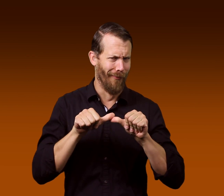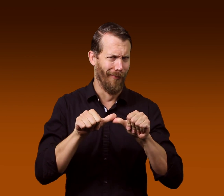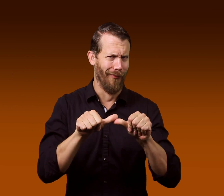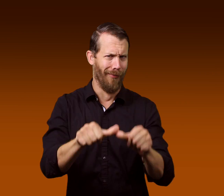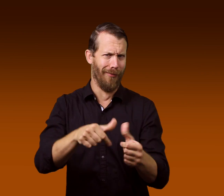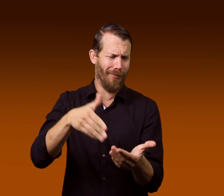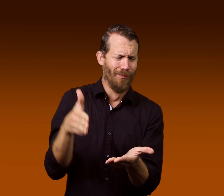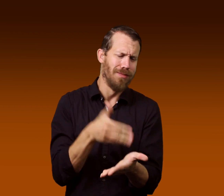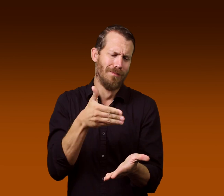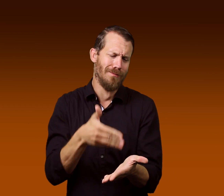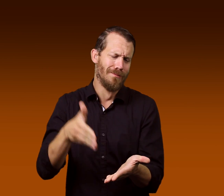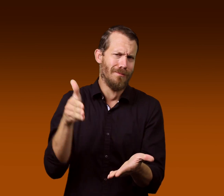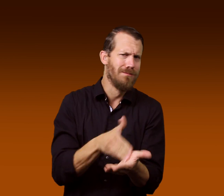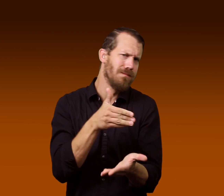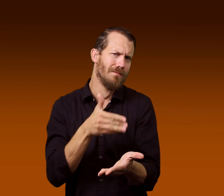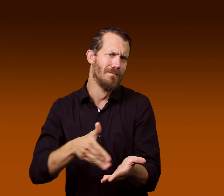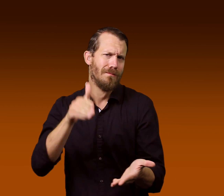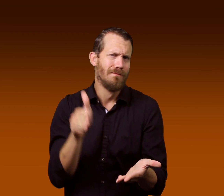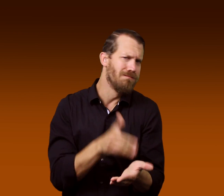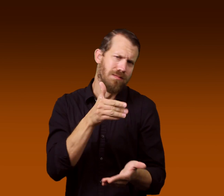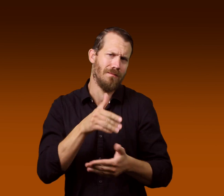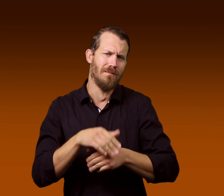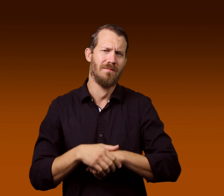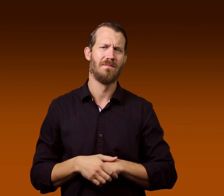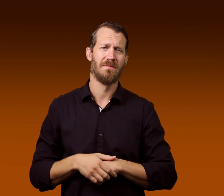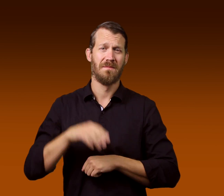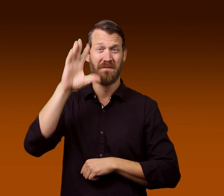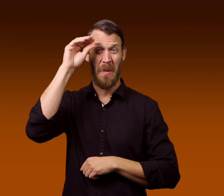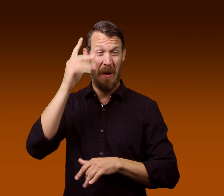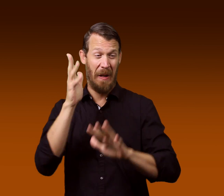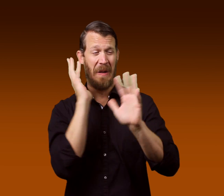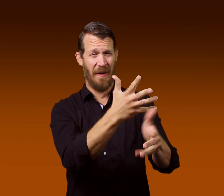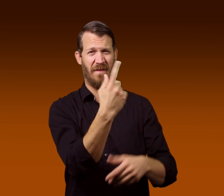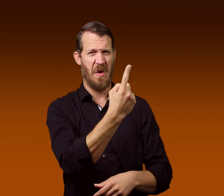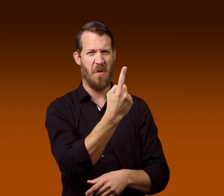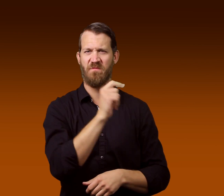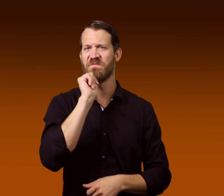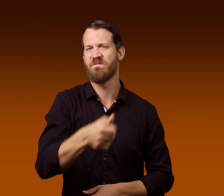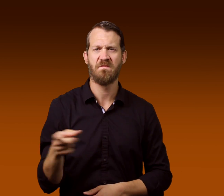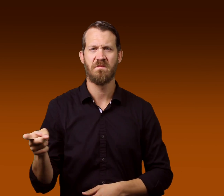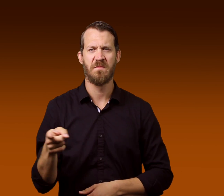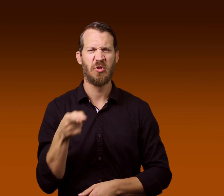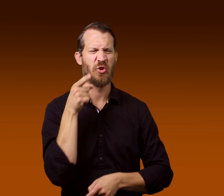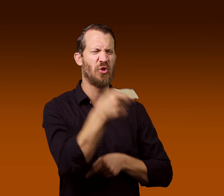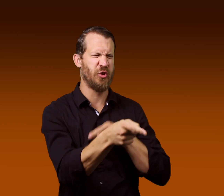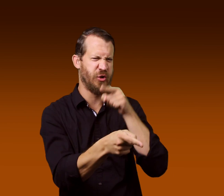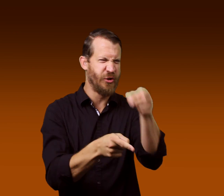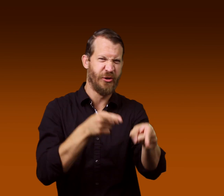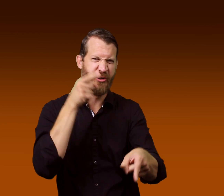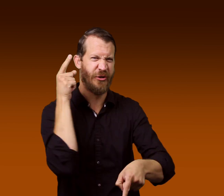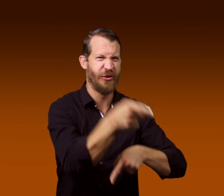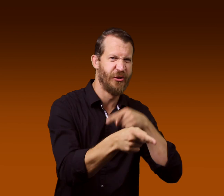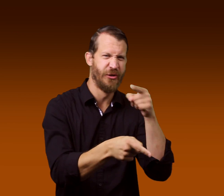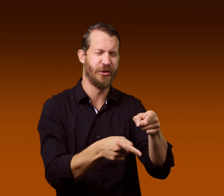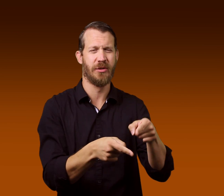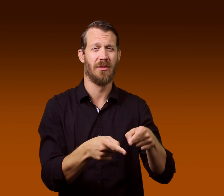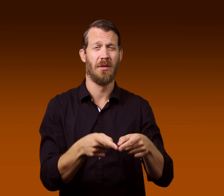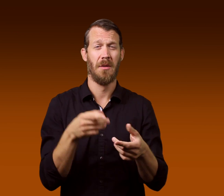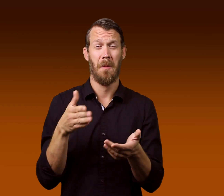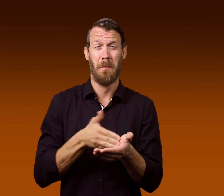them and shuffled off to sweep another part of the road. But the Spivey boys would not leave it alone. They